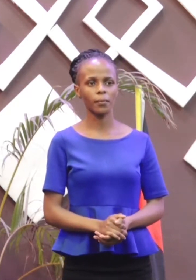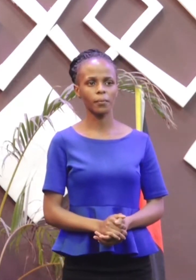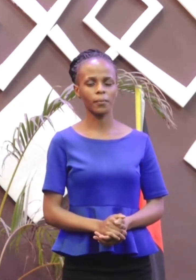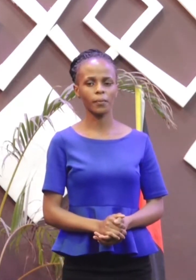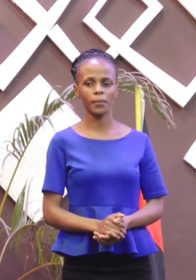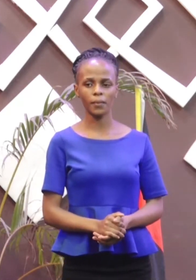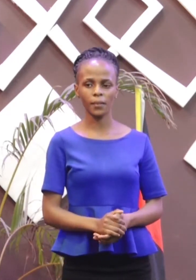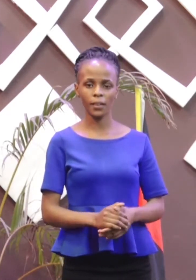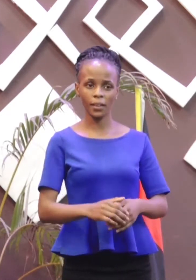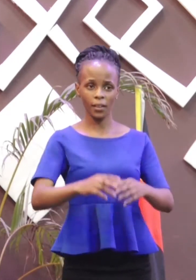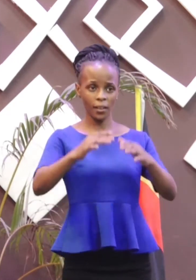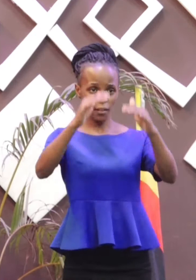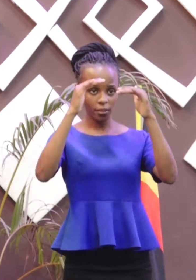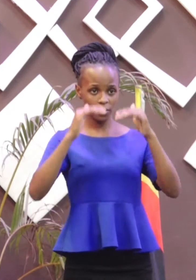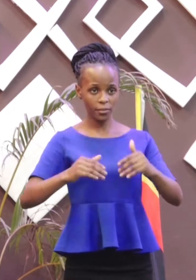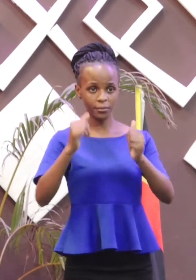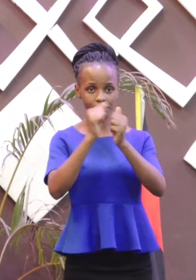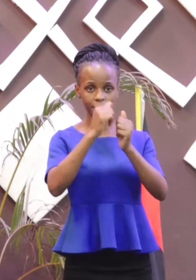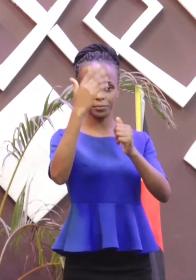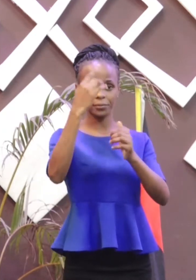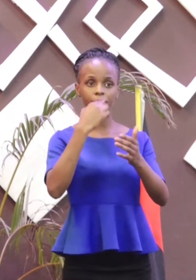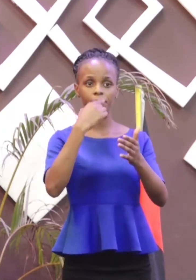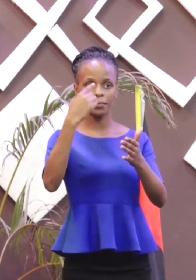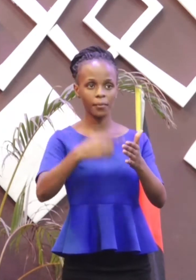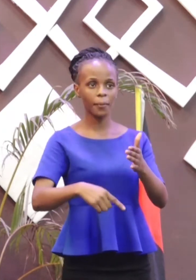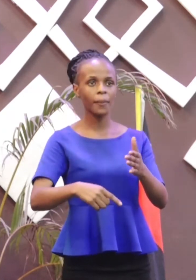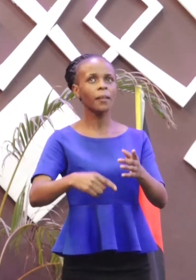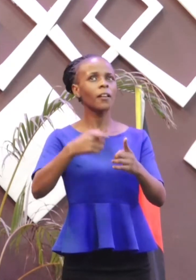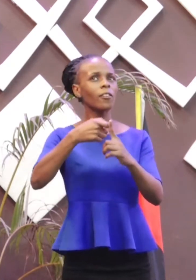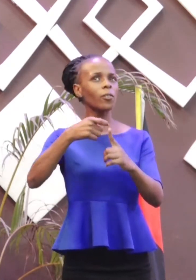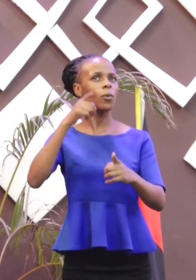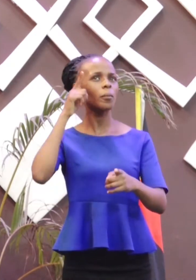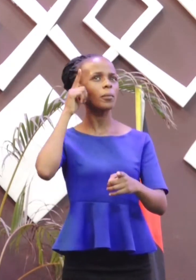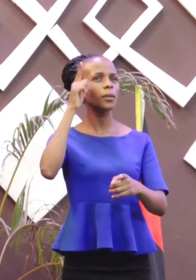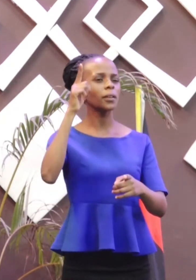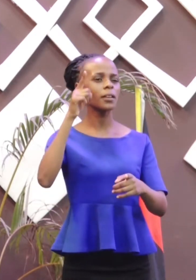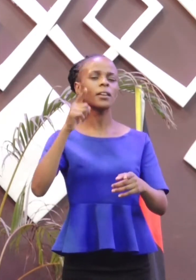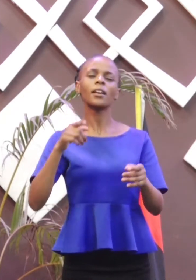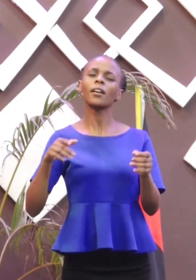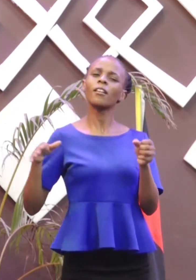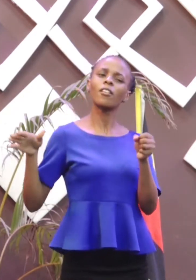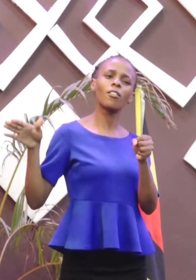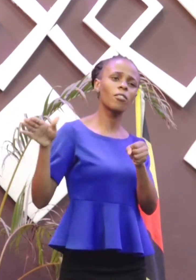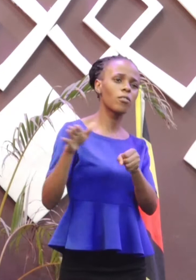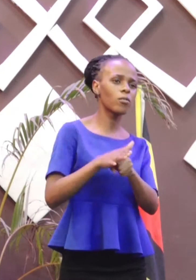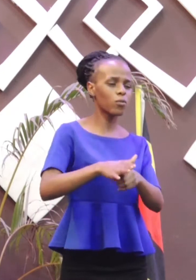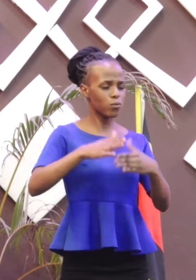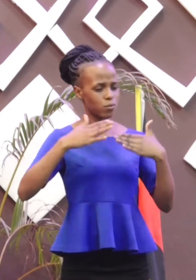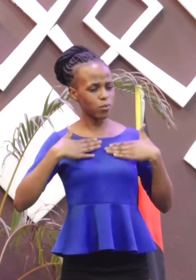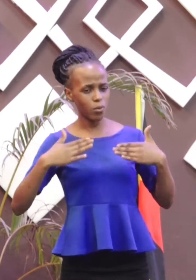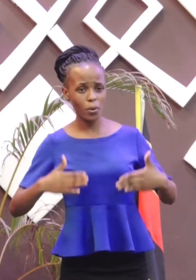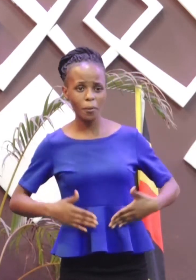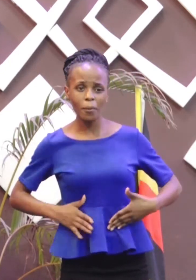Kristo. Verses 15, from him the whole body joined and